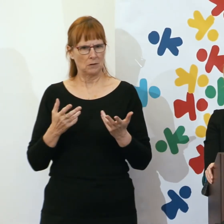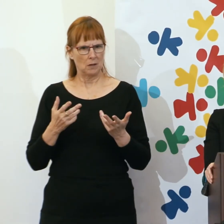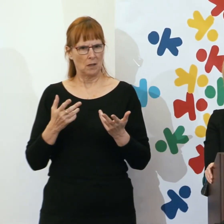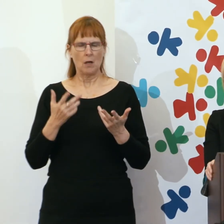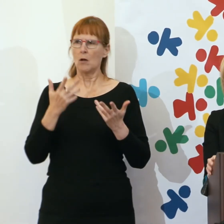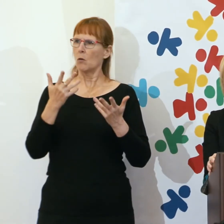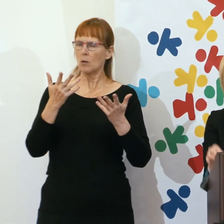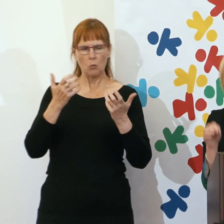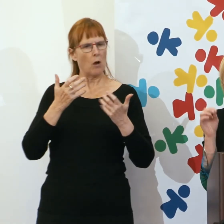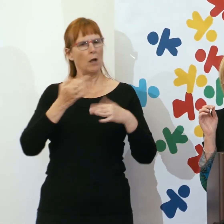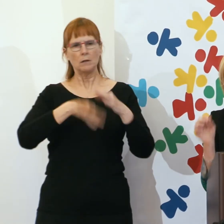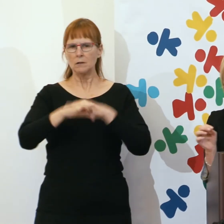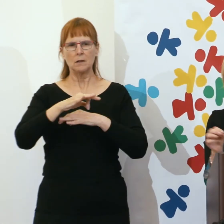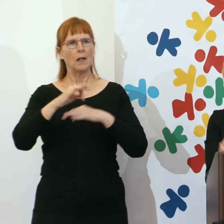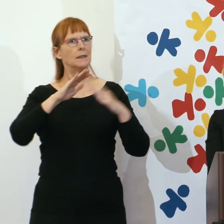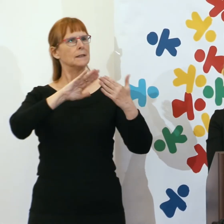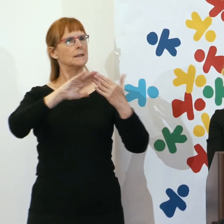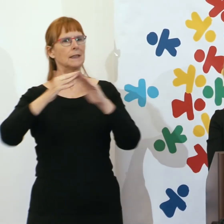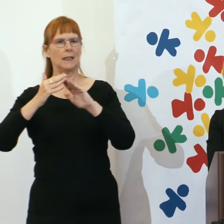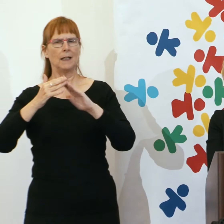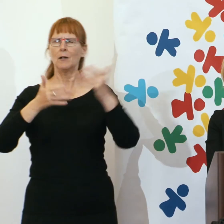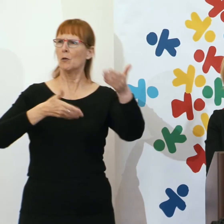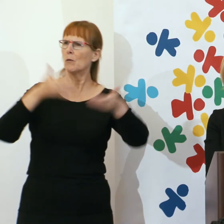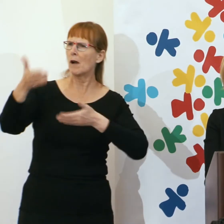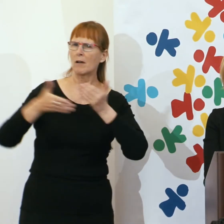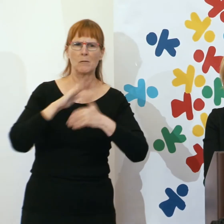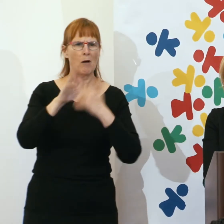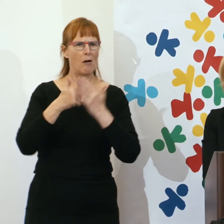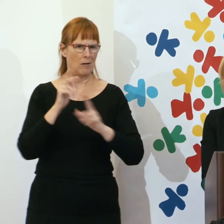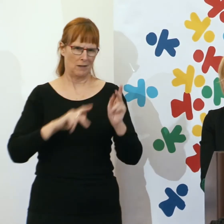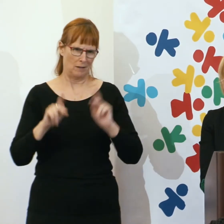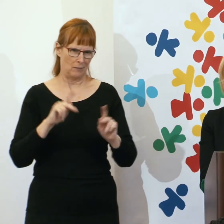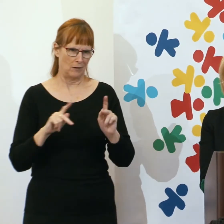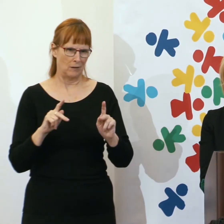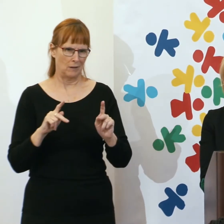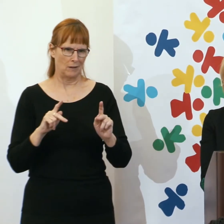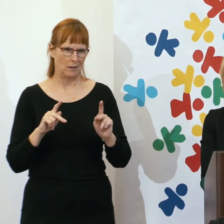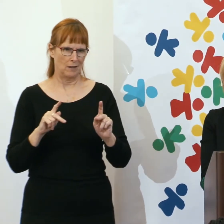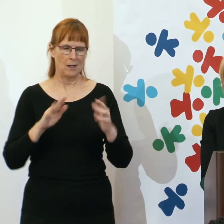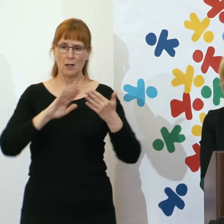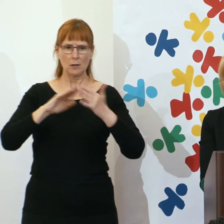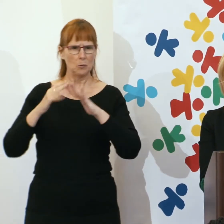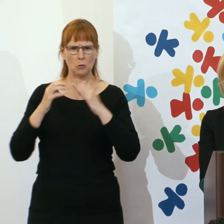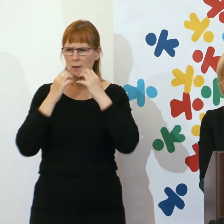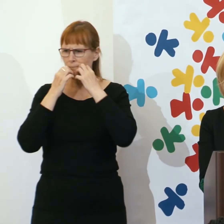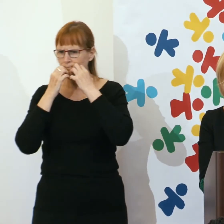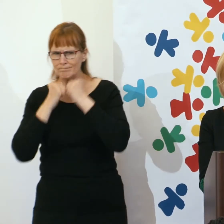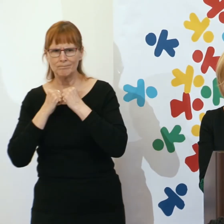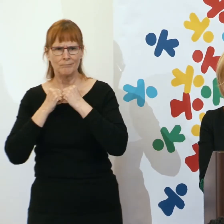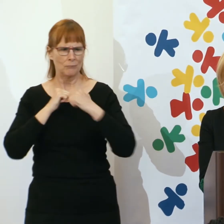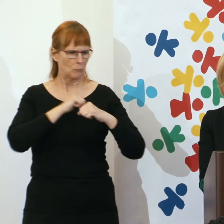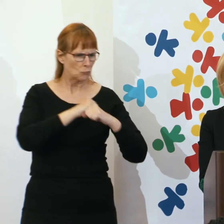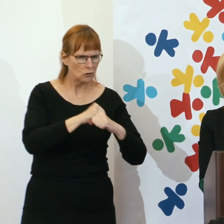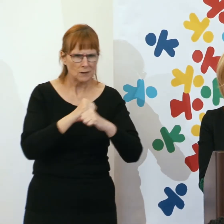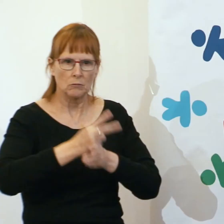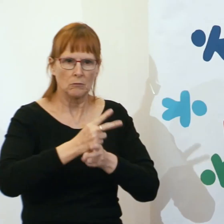everyone, communities that protect everyone, and economies that work for